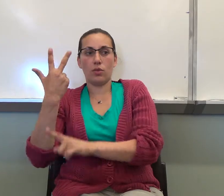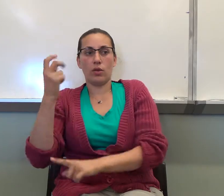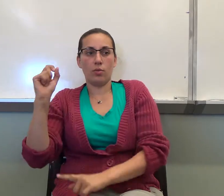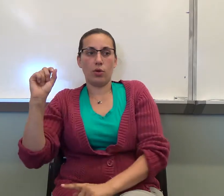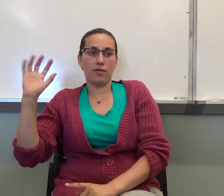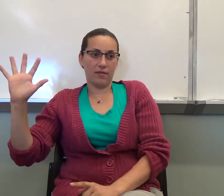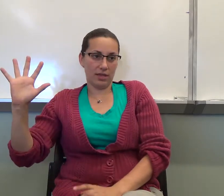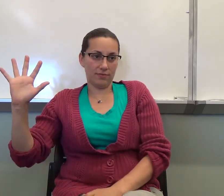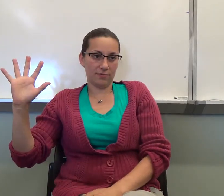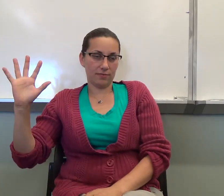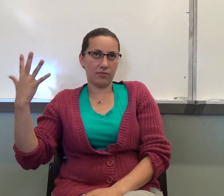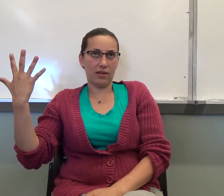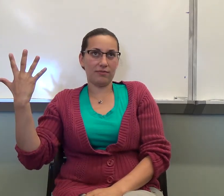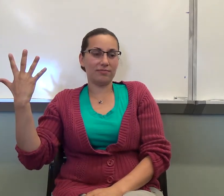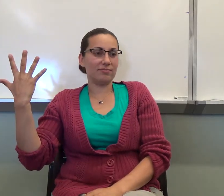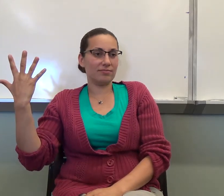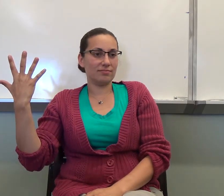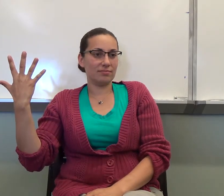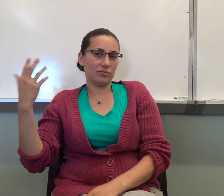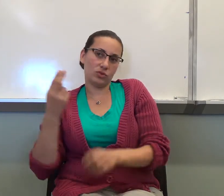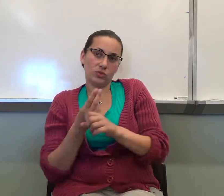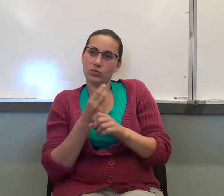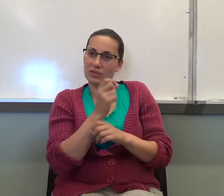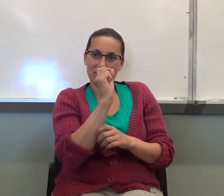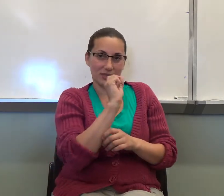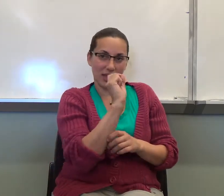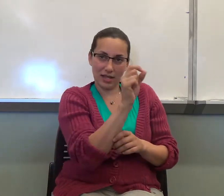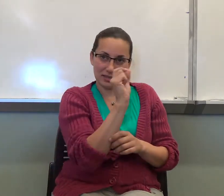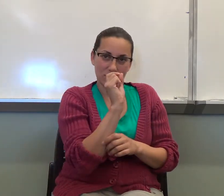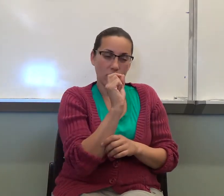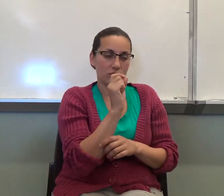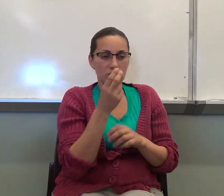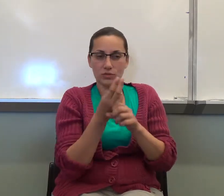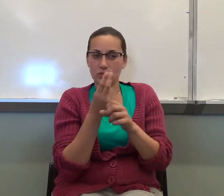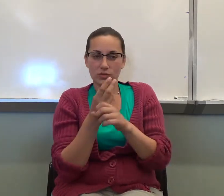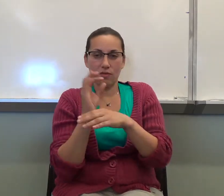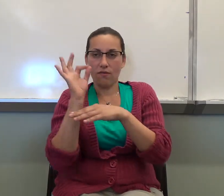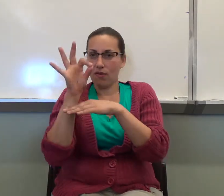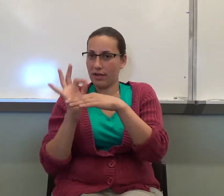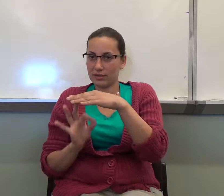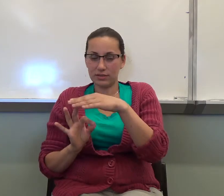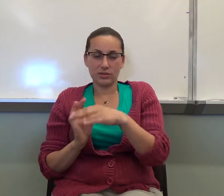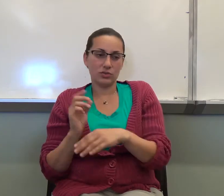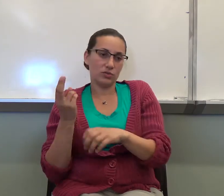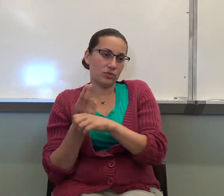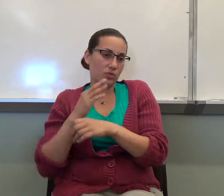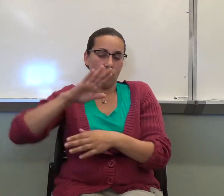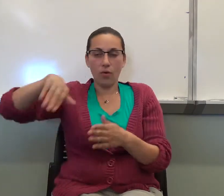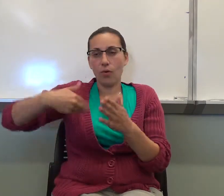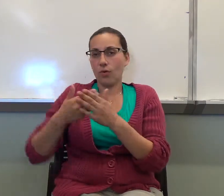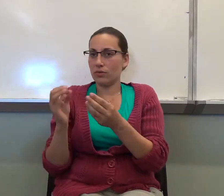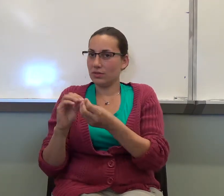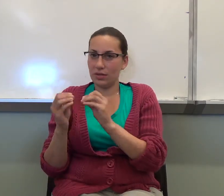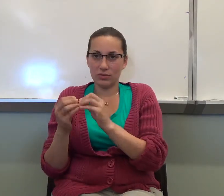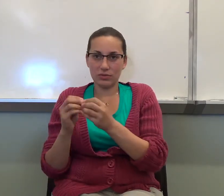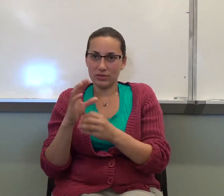So you can do it with decimals, you can do it with fractions, whole numbers. Same rules apply, same